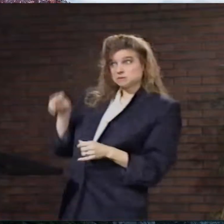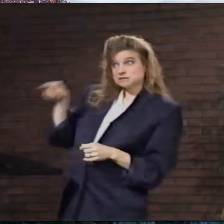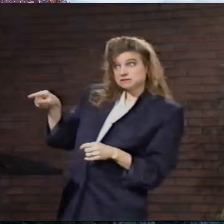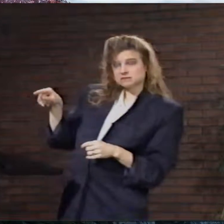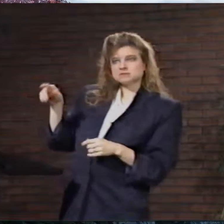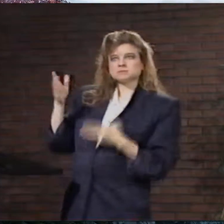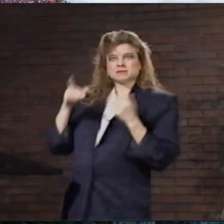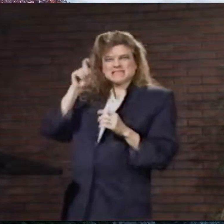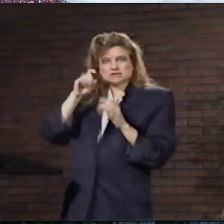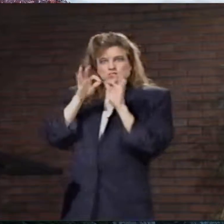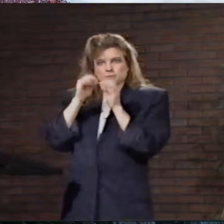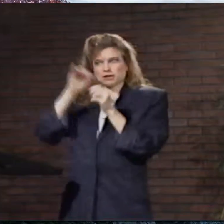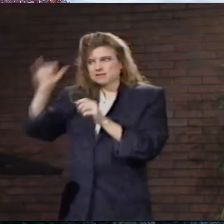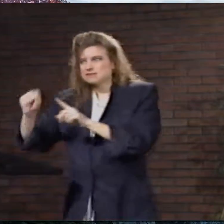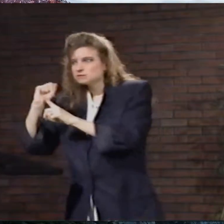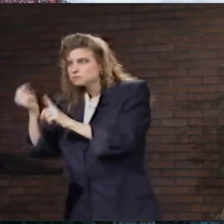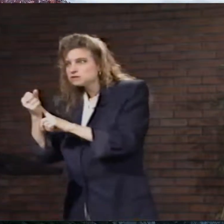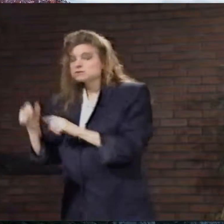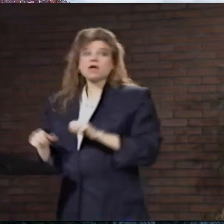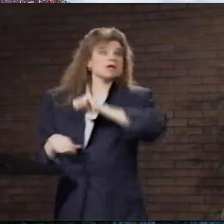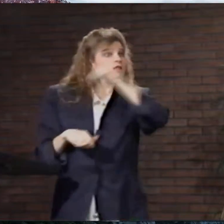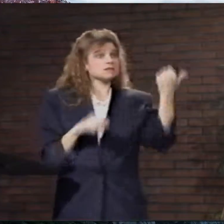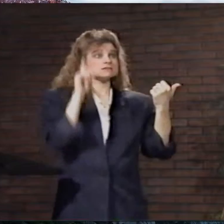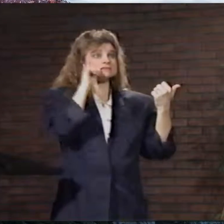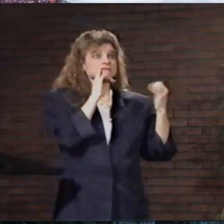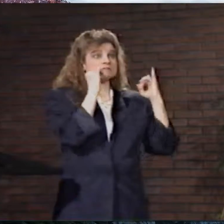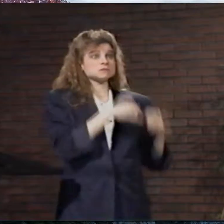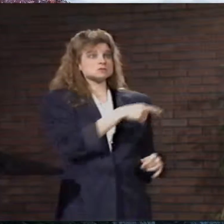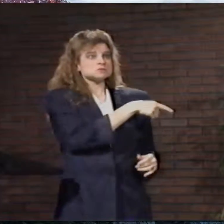It depends on that person.